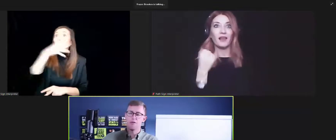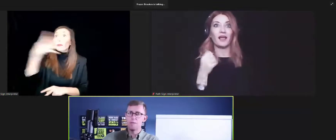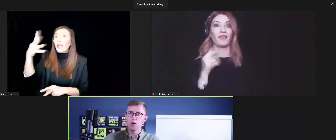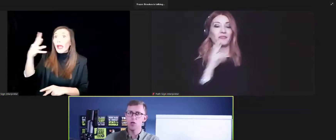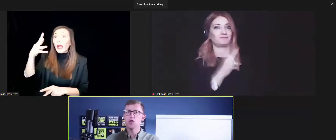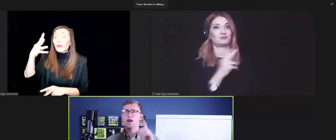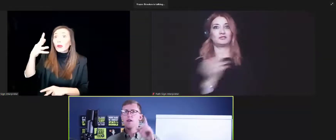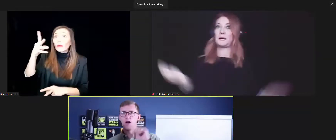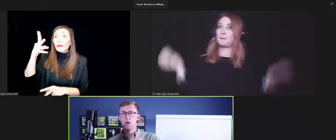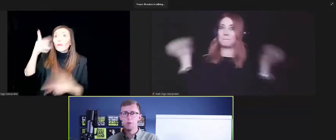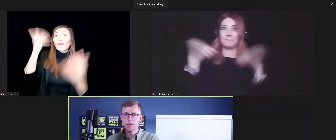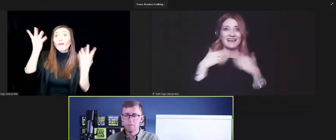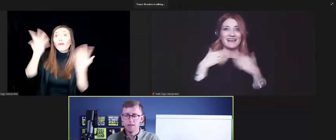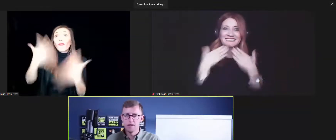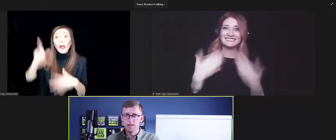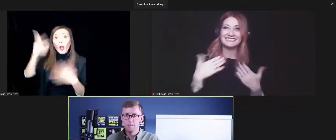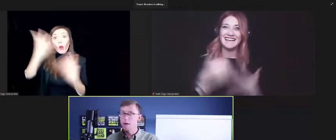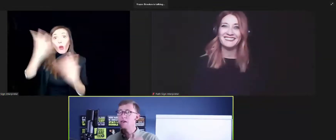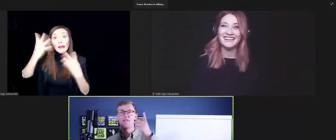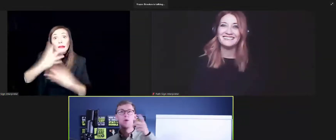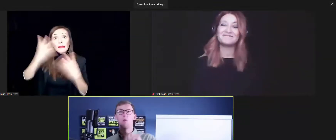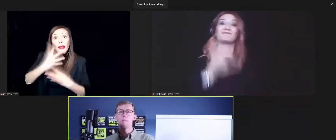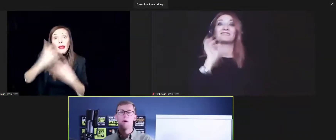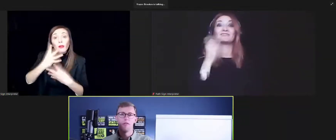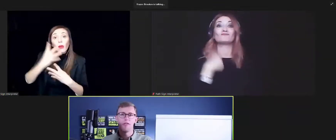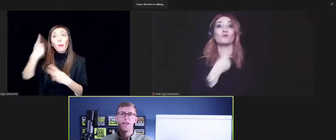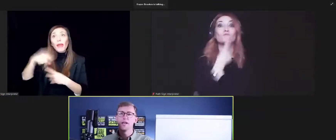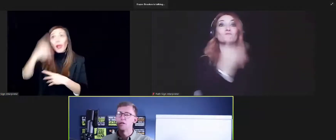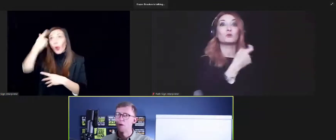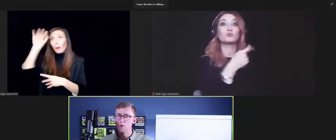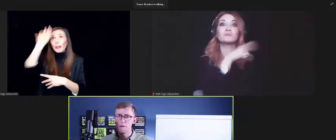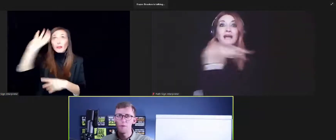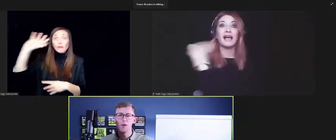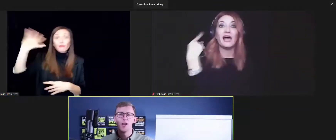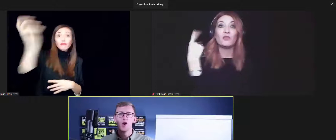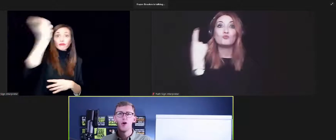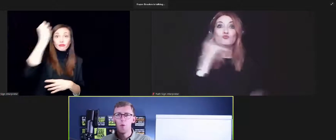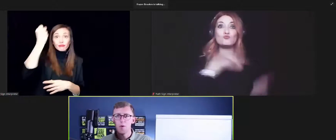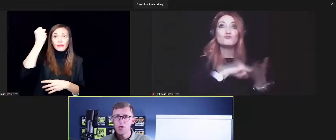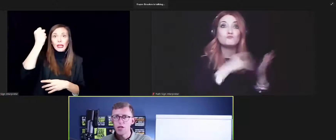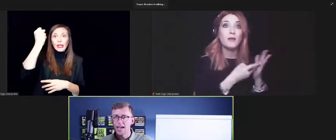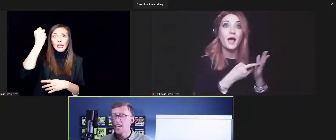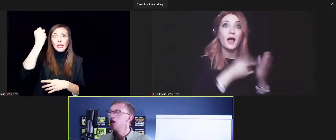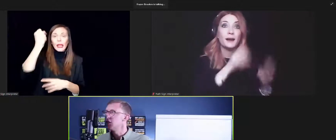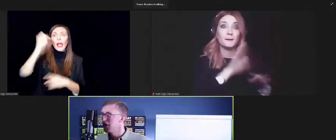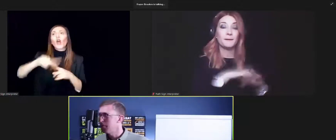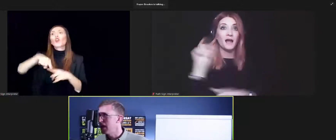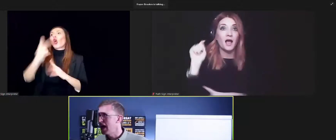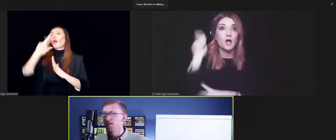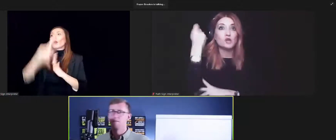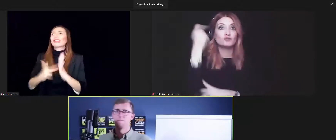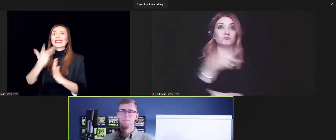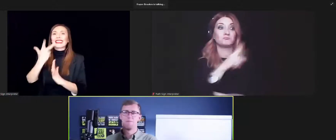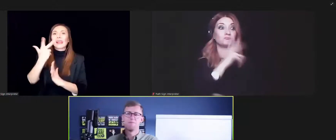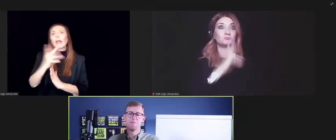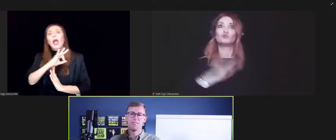And in 3 months, follow up with them. Maybe even in 1 month, because most people don't stick to the plan.